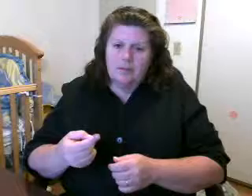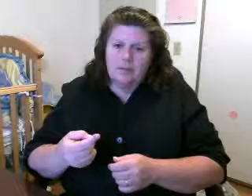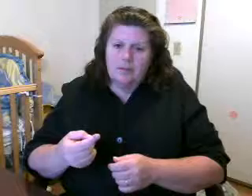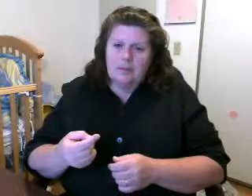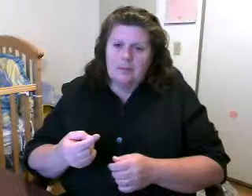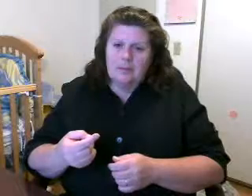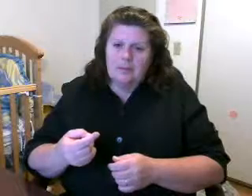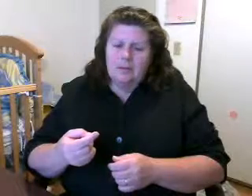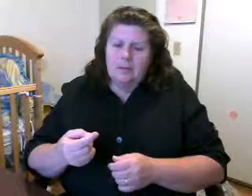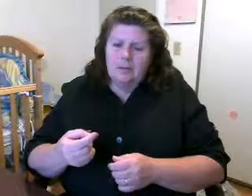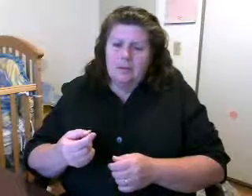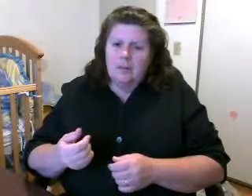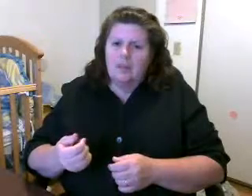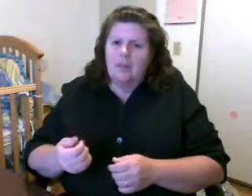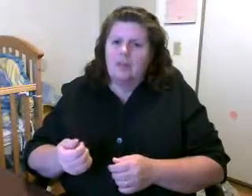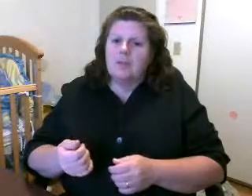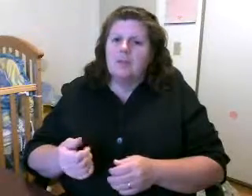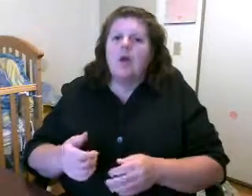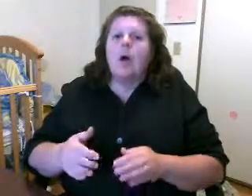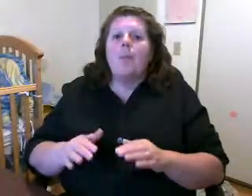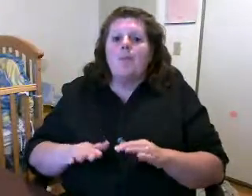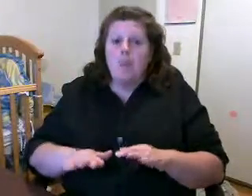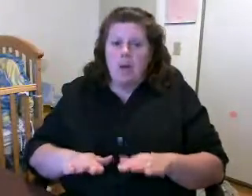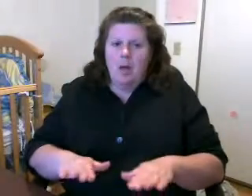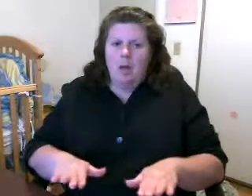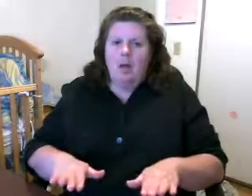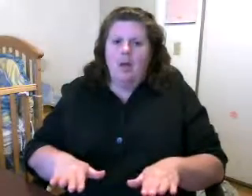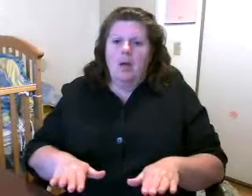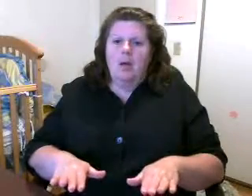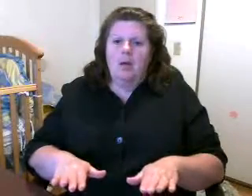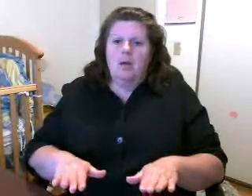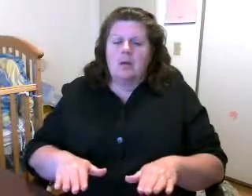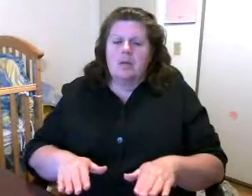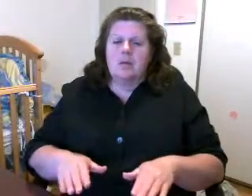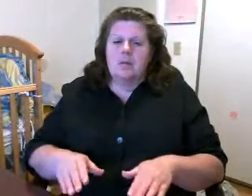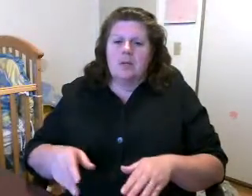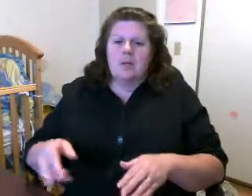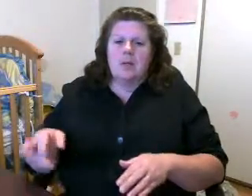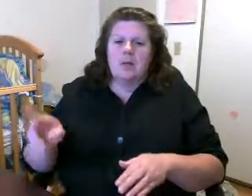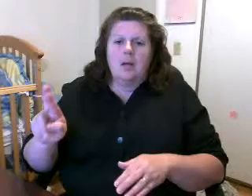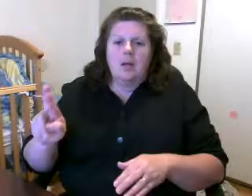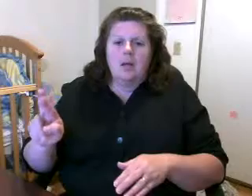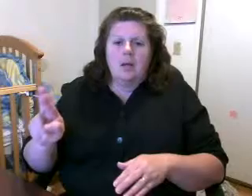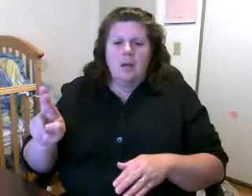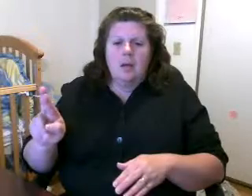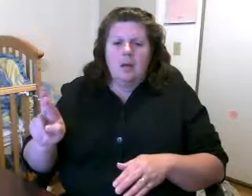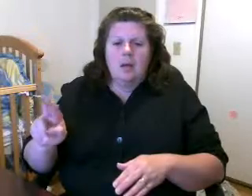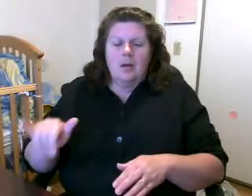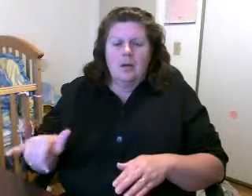rhythm, intonation, pitch, and other suprasegmental features.